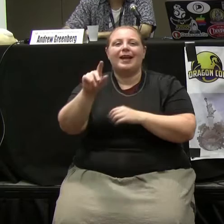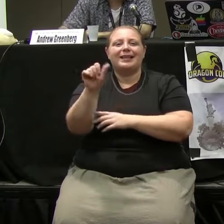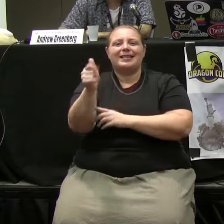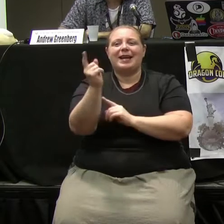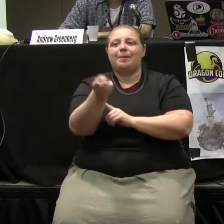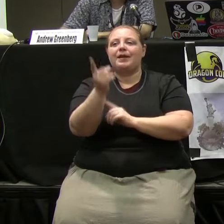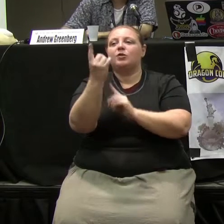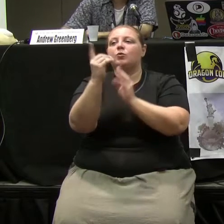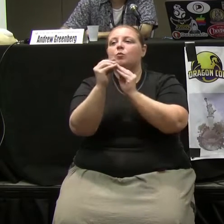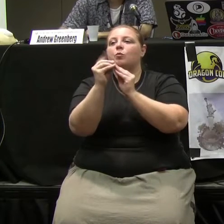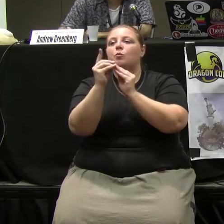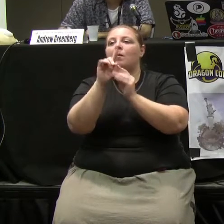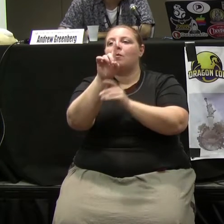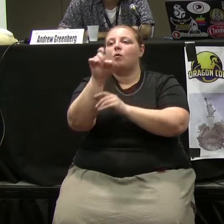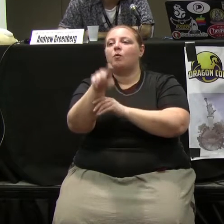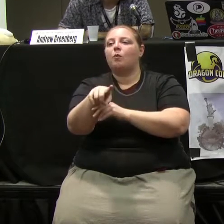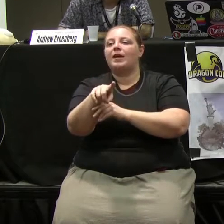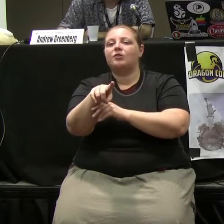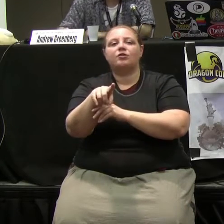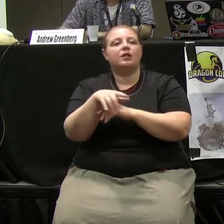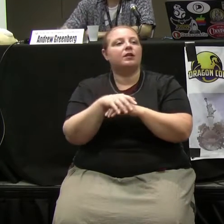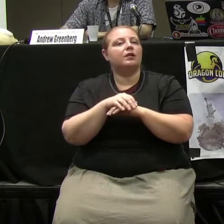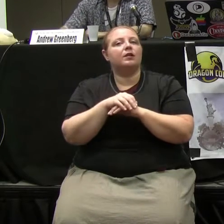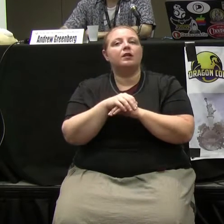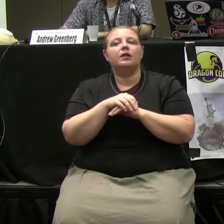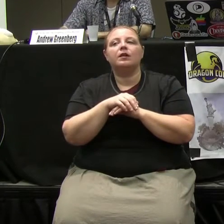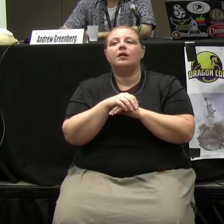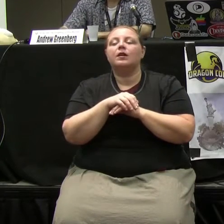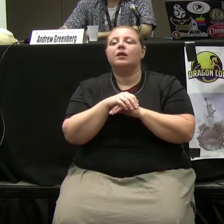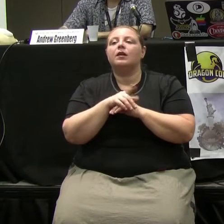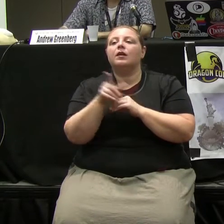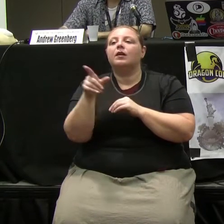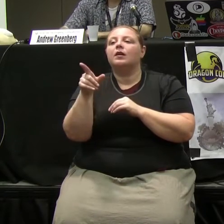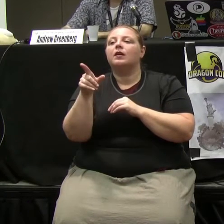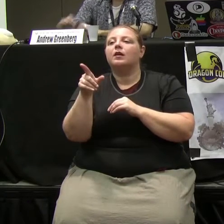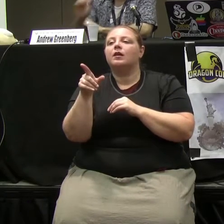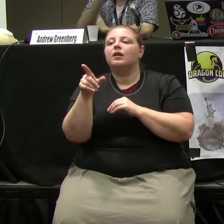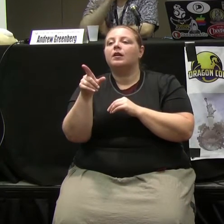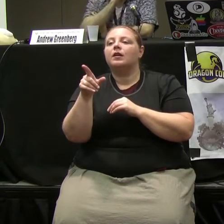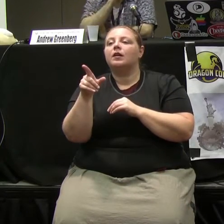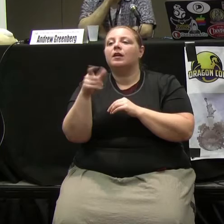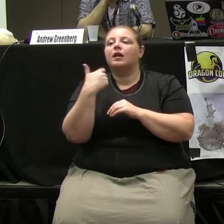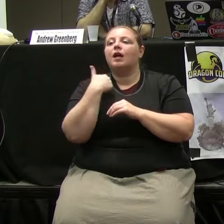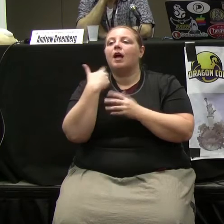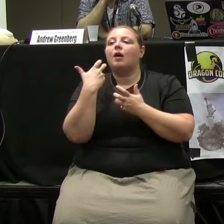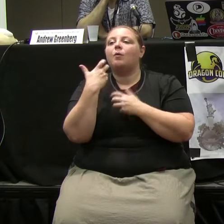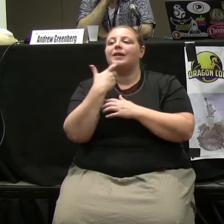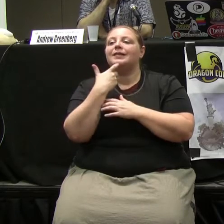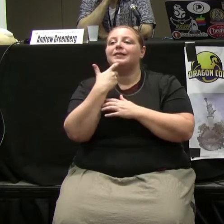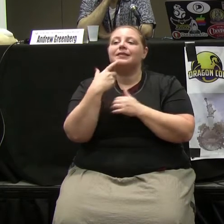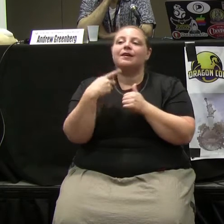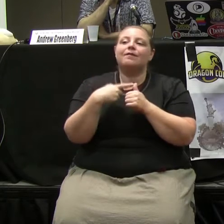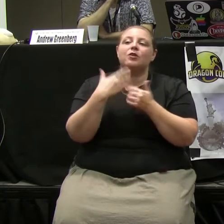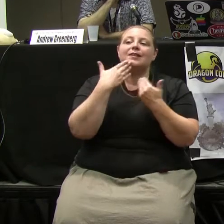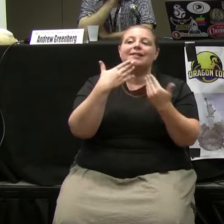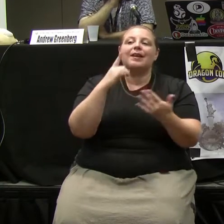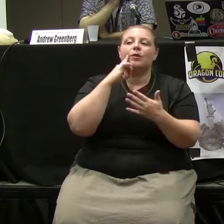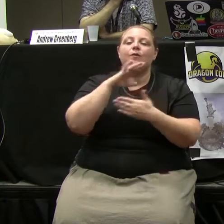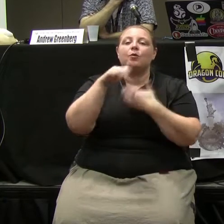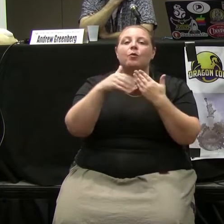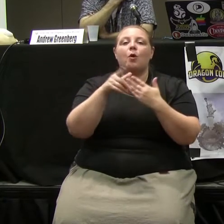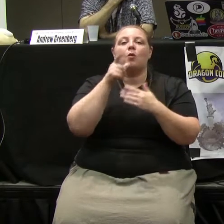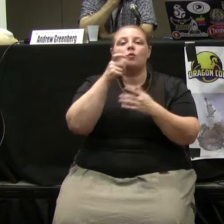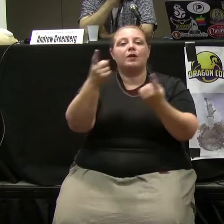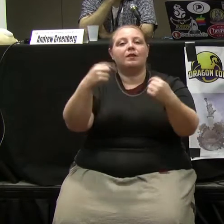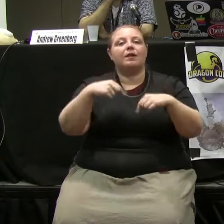One more question, and then we'll take last comments from the panel. So I wanted to say first thank you everyone here who